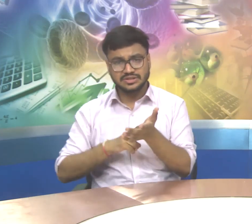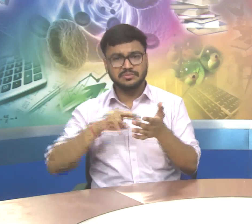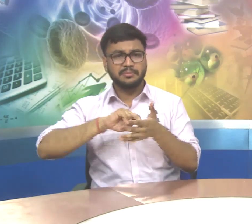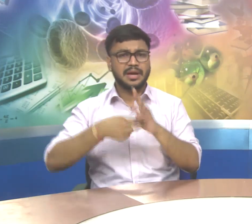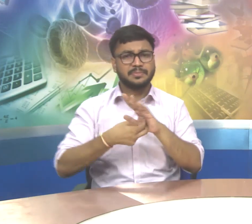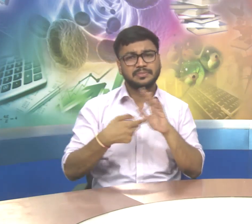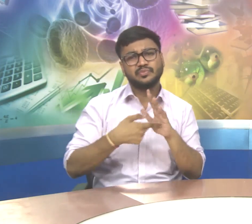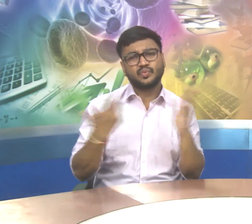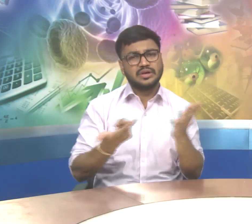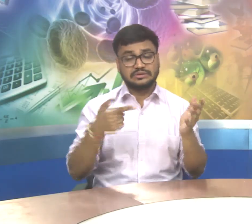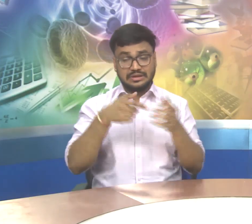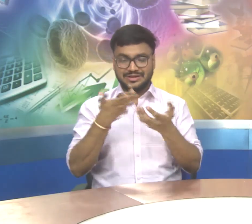Exploitation,